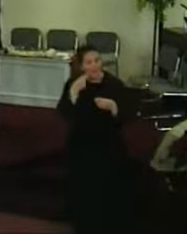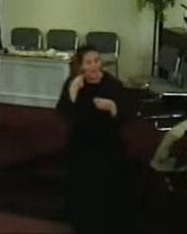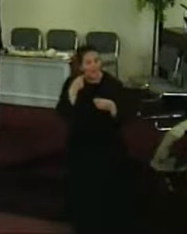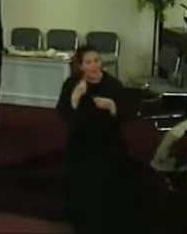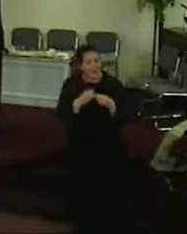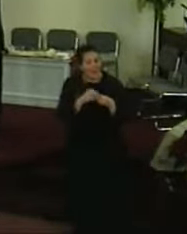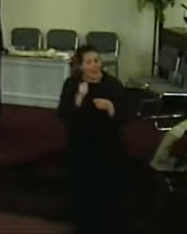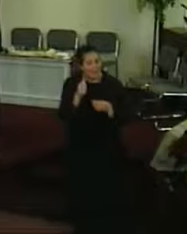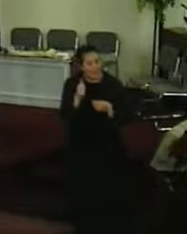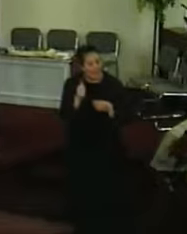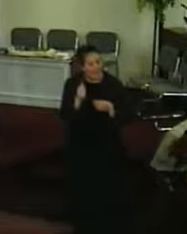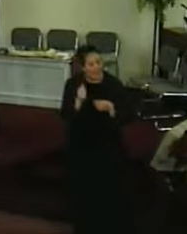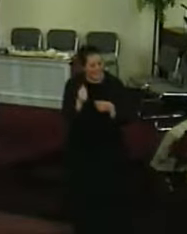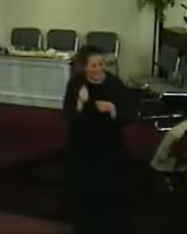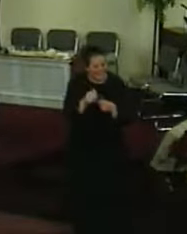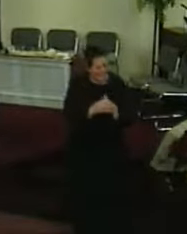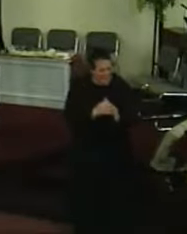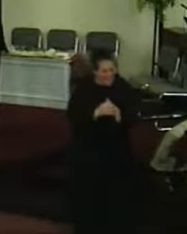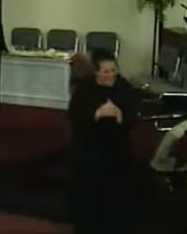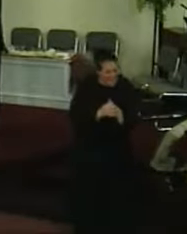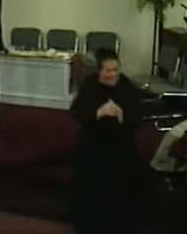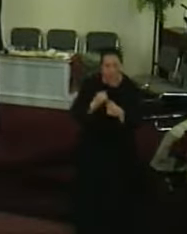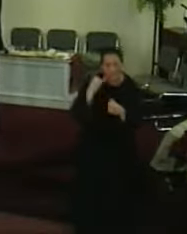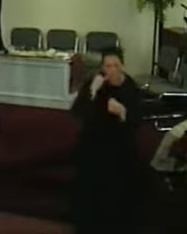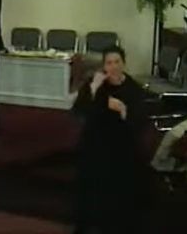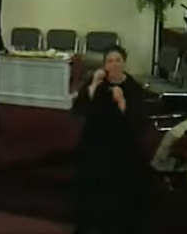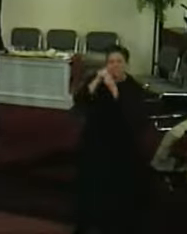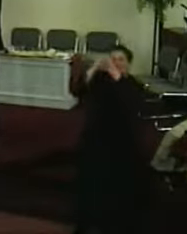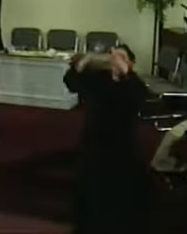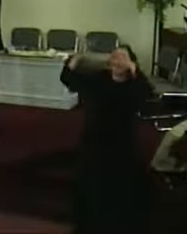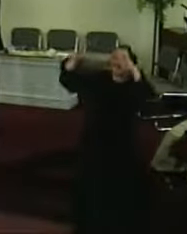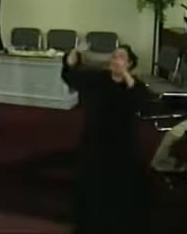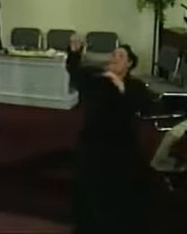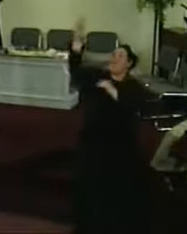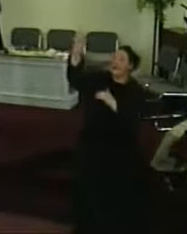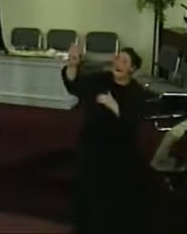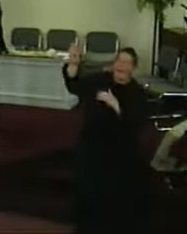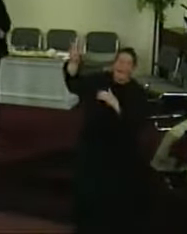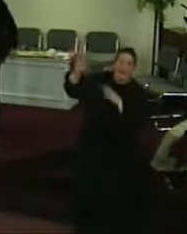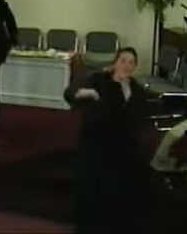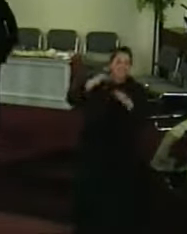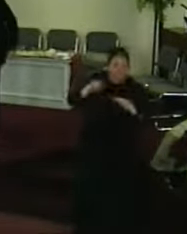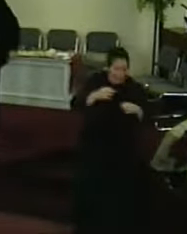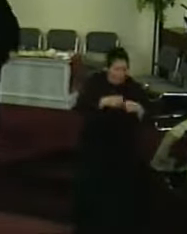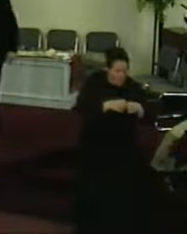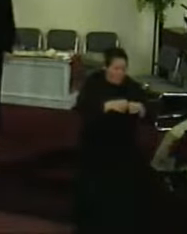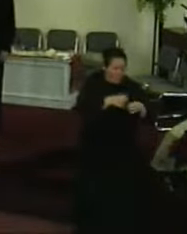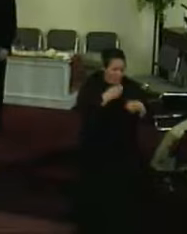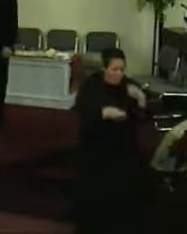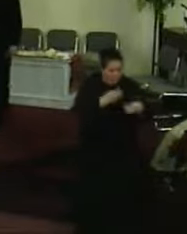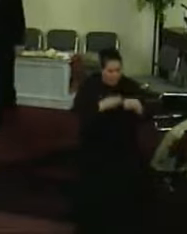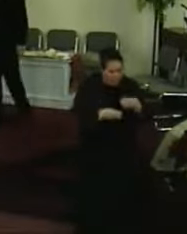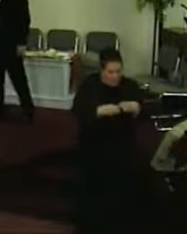If they would have magnified their God and said, the God that brought us out of Egypt, he'll bring us into the promised land.